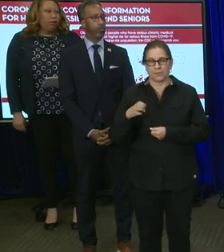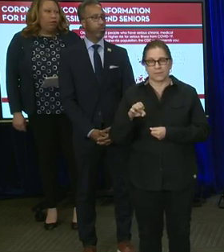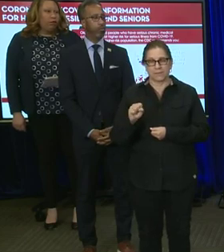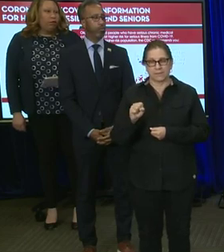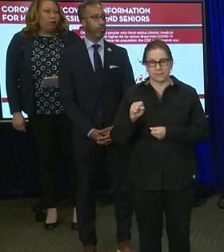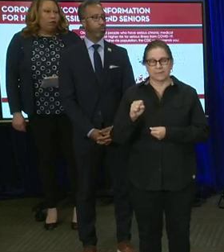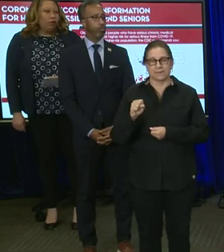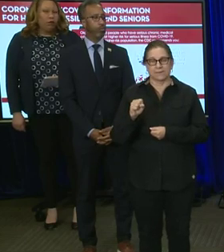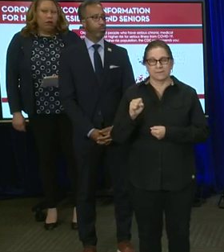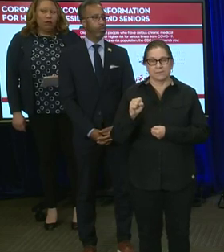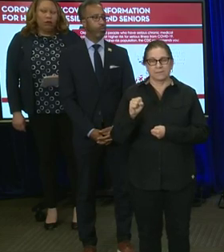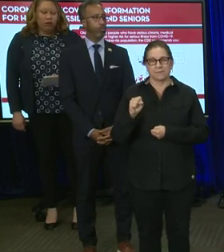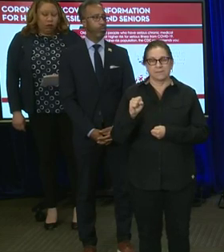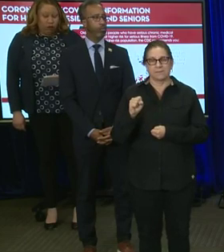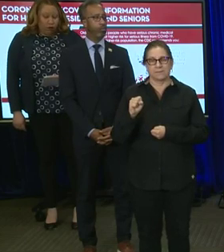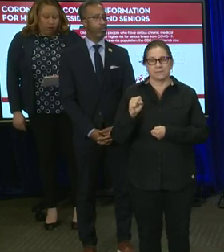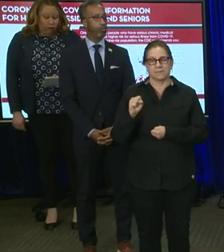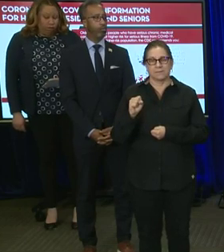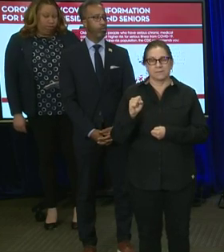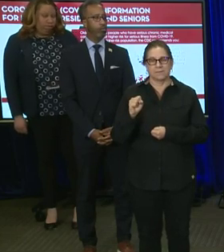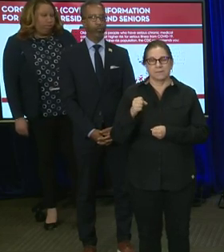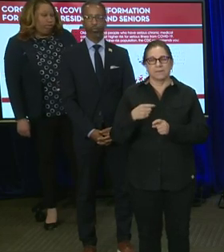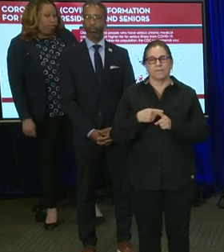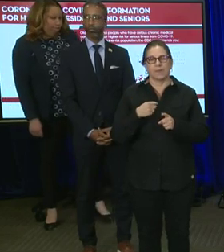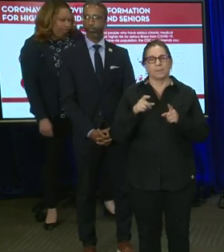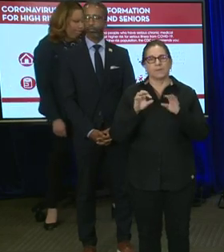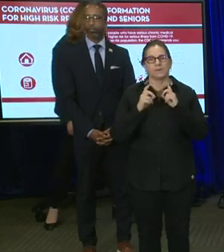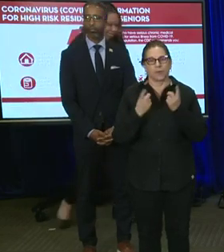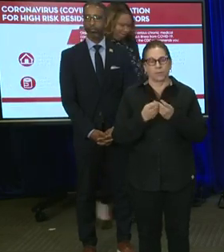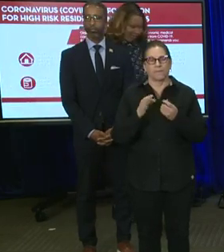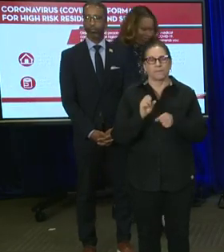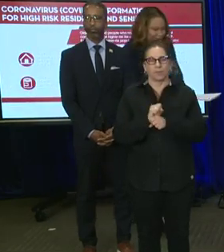workers in D.C. can access unemployment benefits.